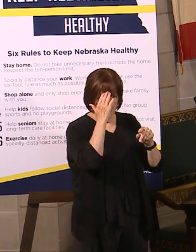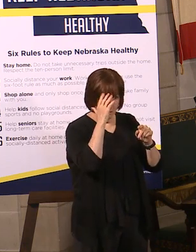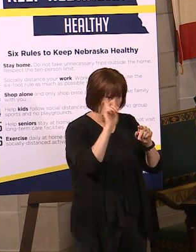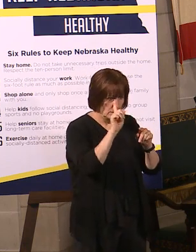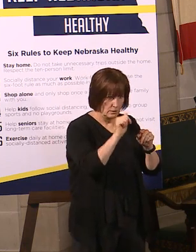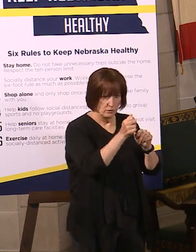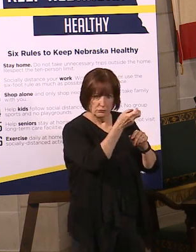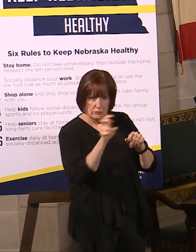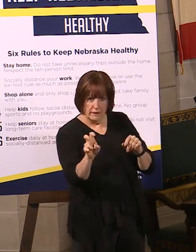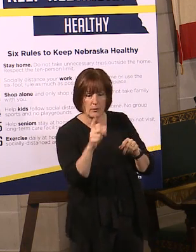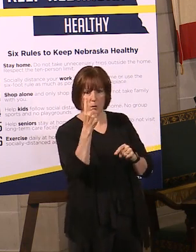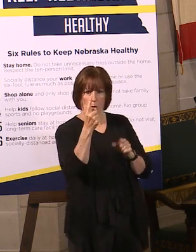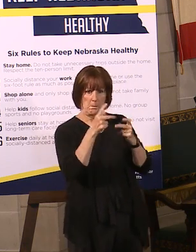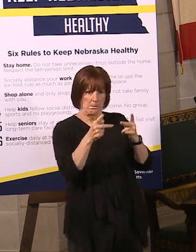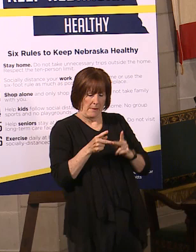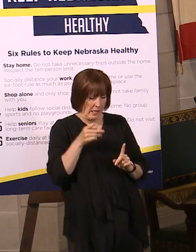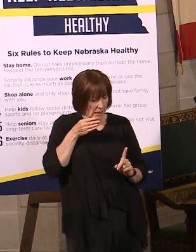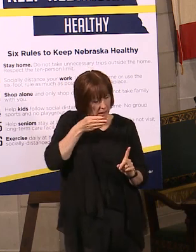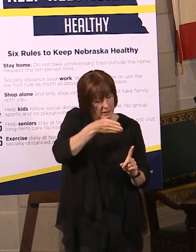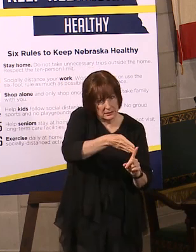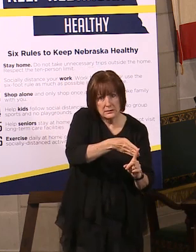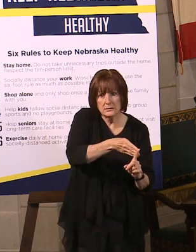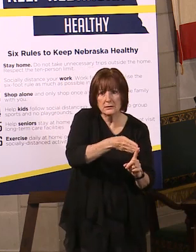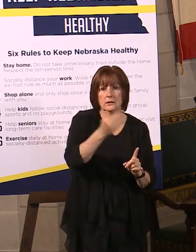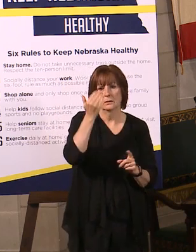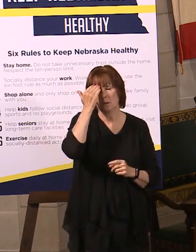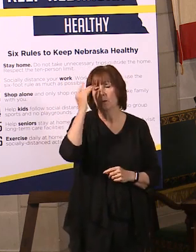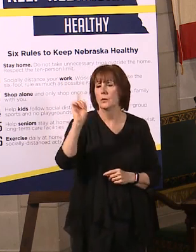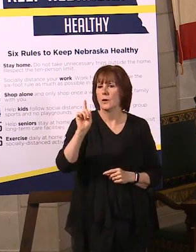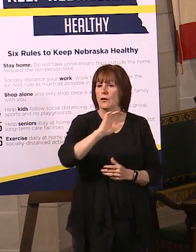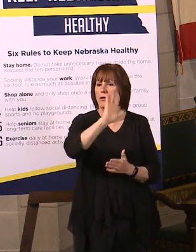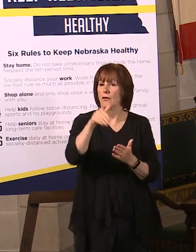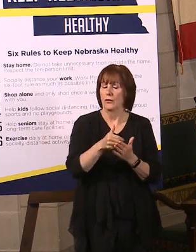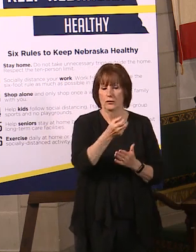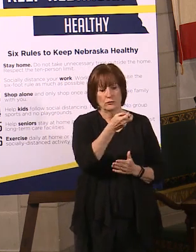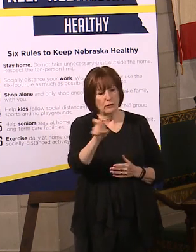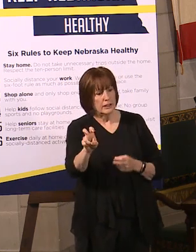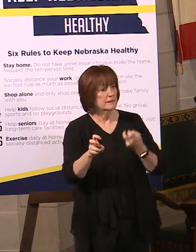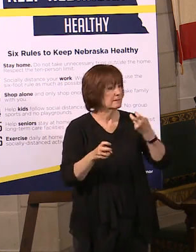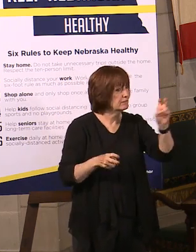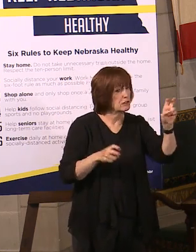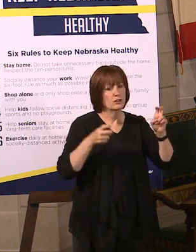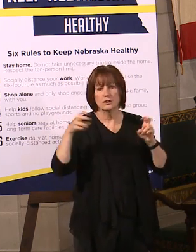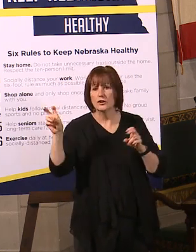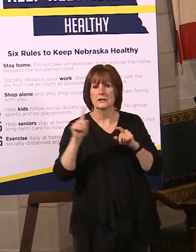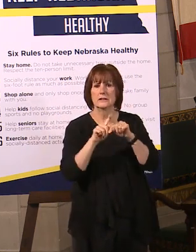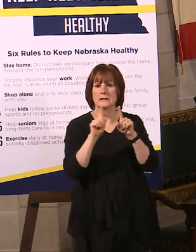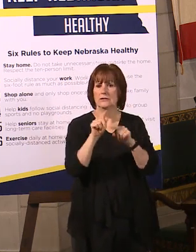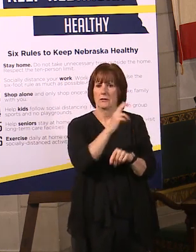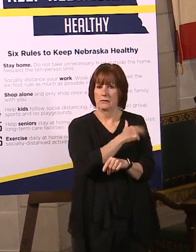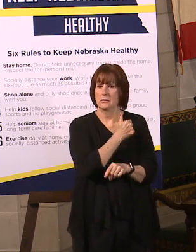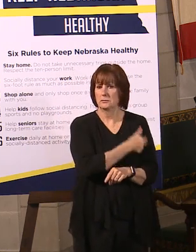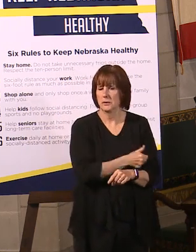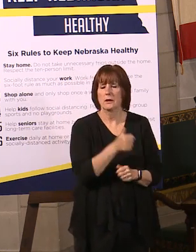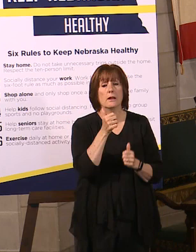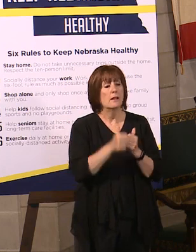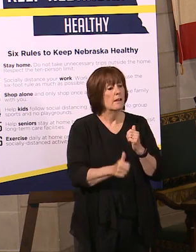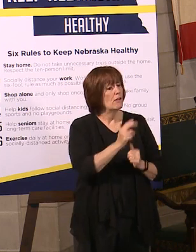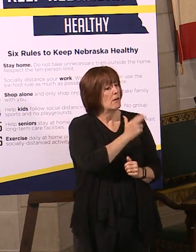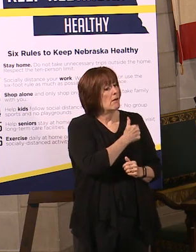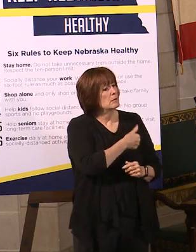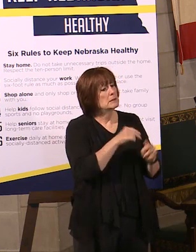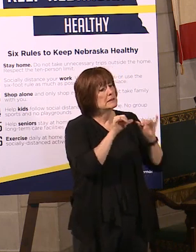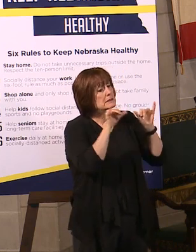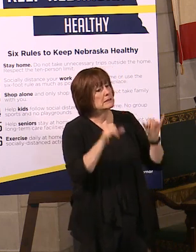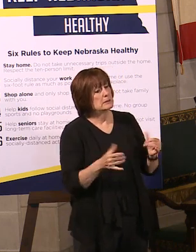have one-stop shopping coordinated to make sure that we know where all those transfers are going between different hospitals. Every hospital system